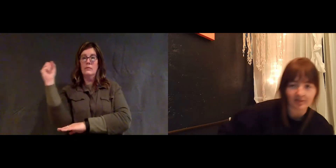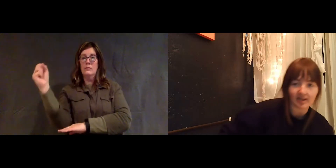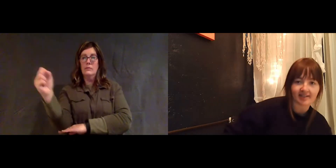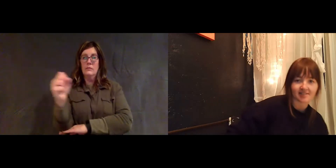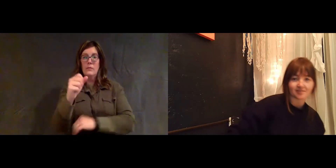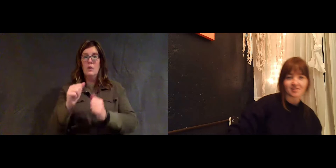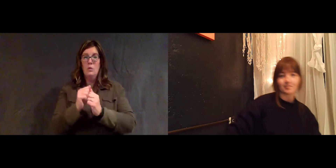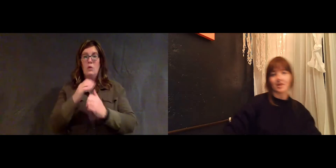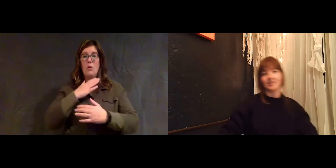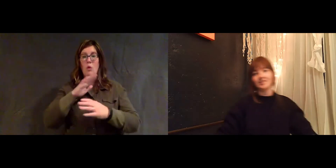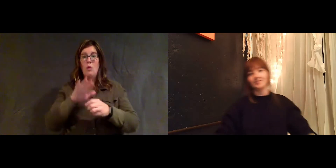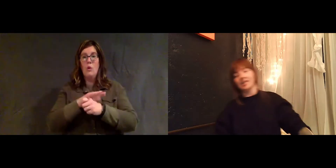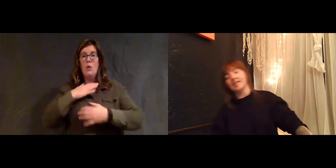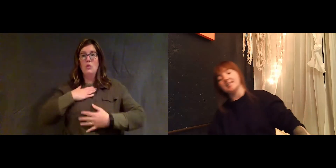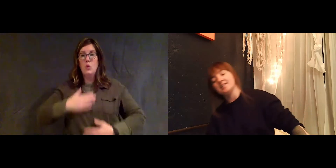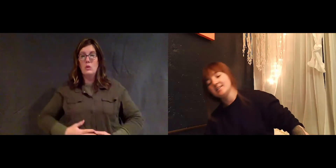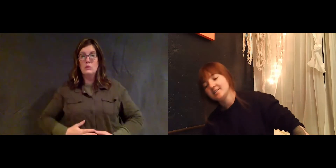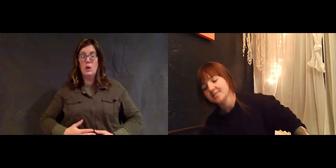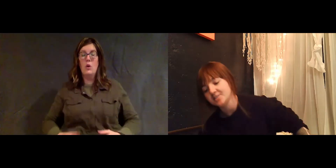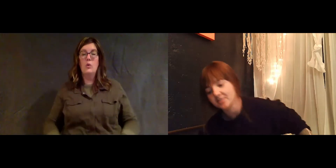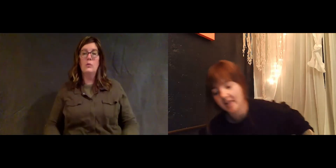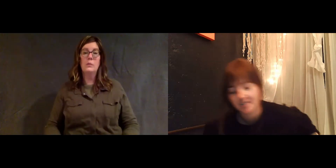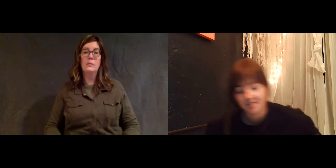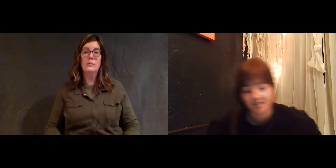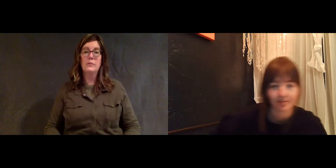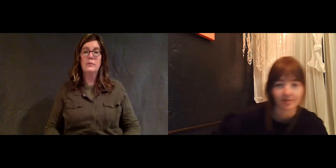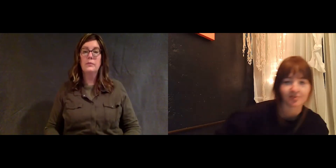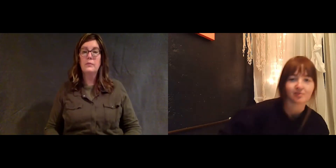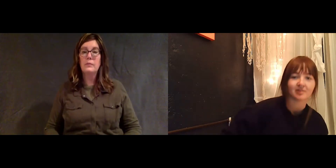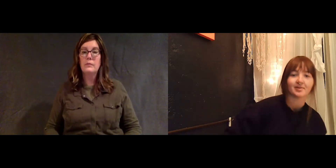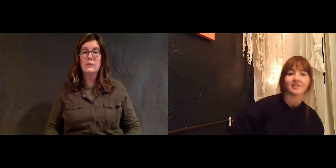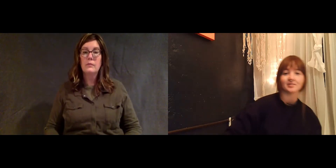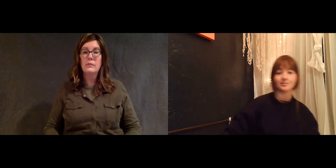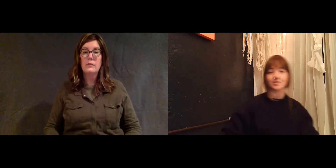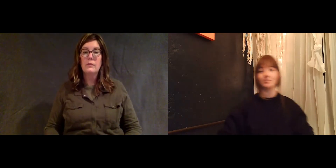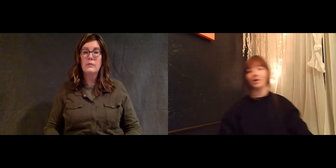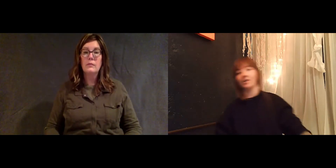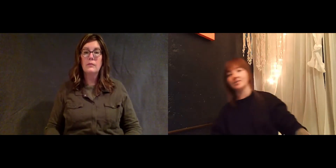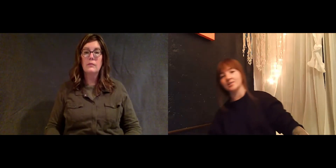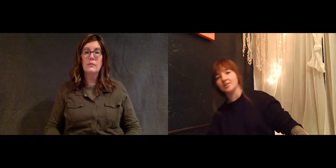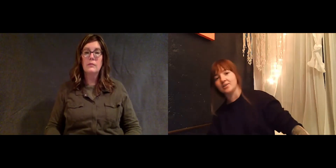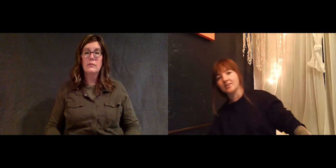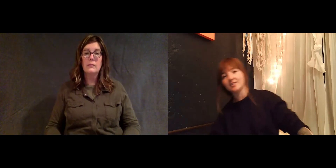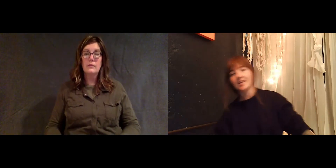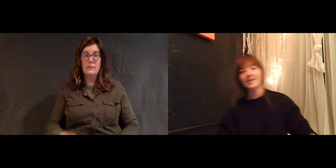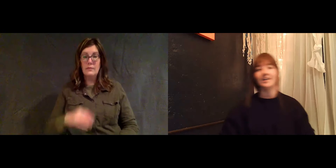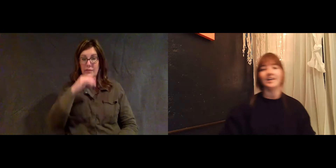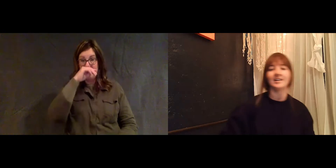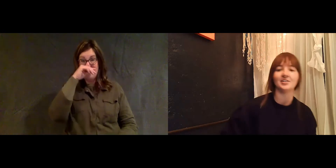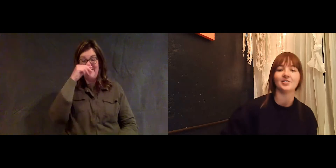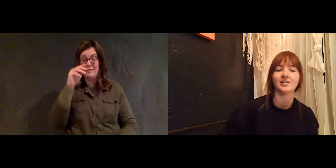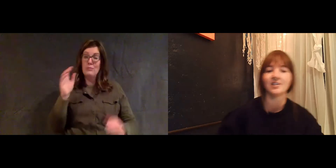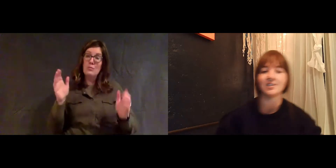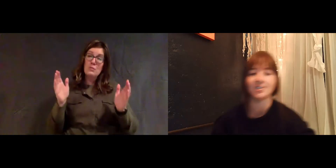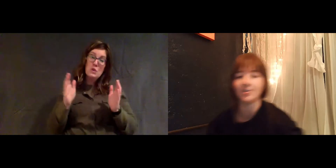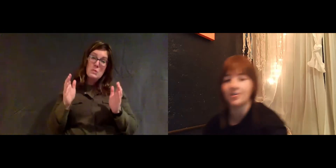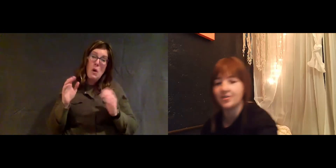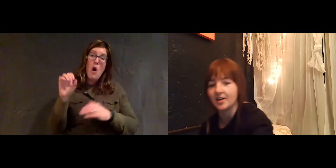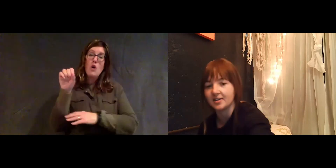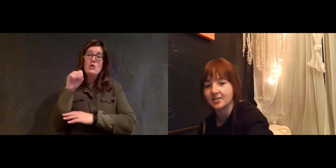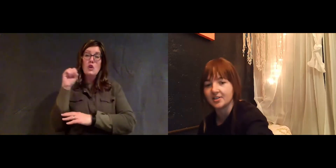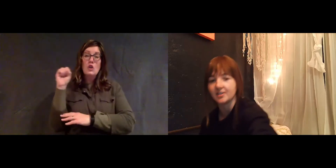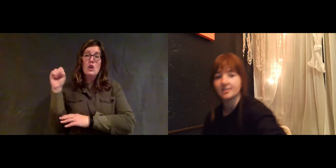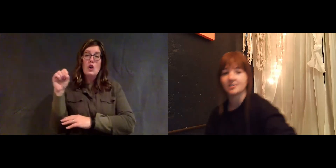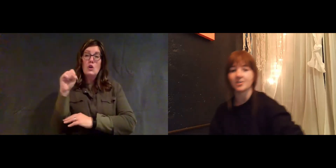up lots of space when I do this, or maybe you just wanna make some small circles, and then you can start to go